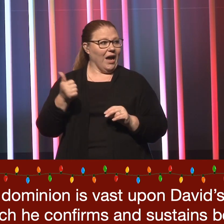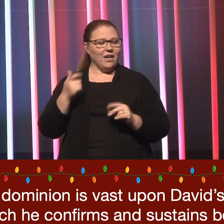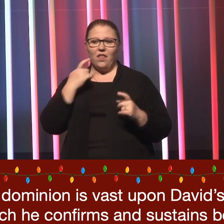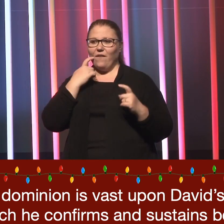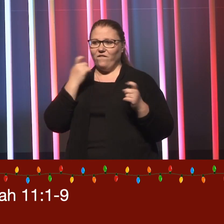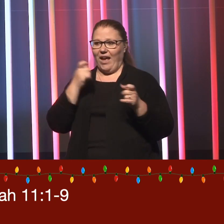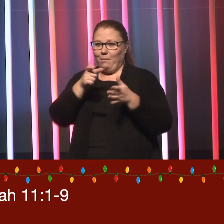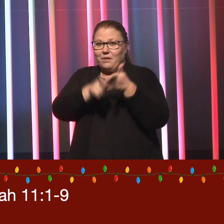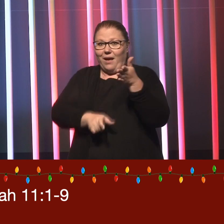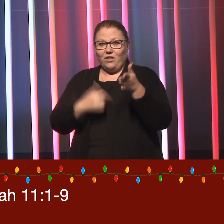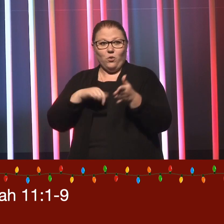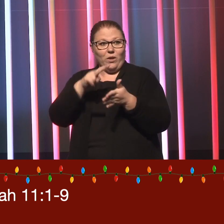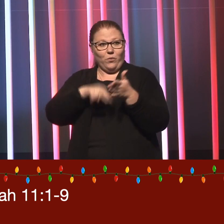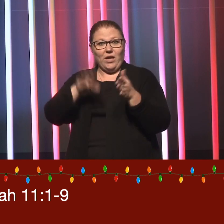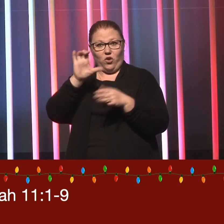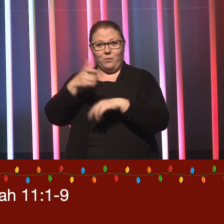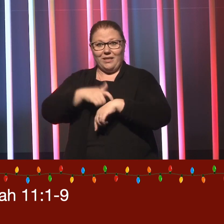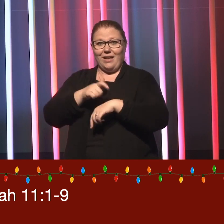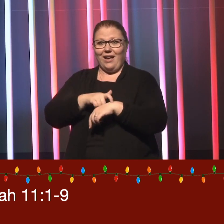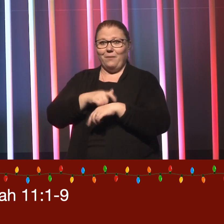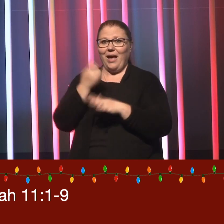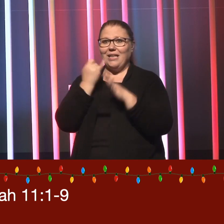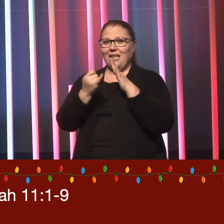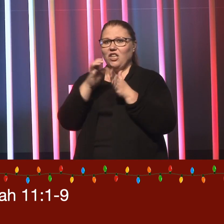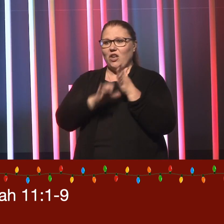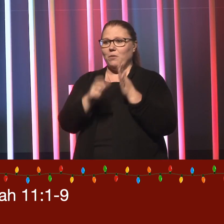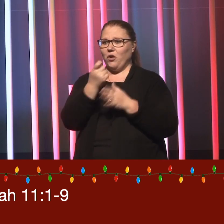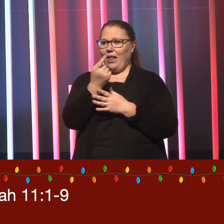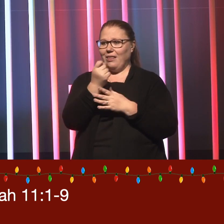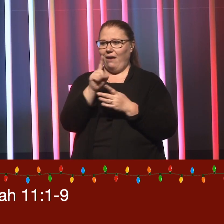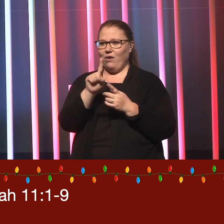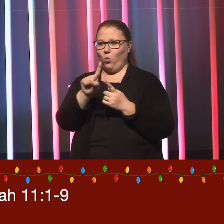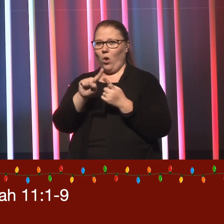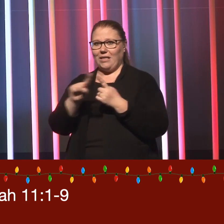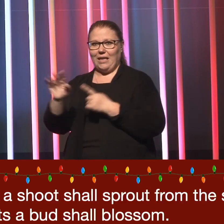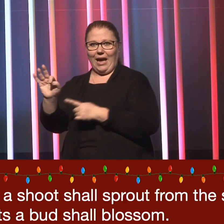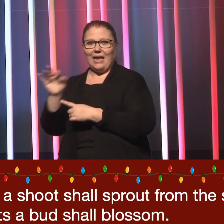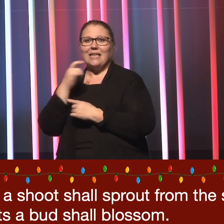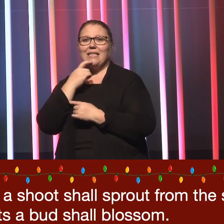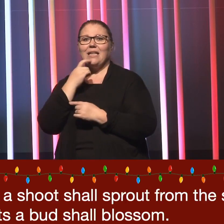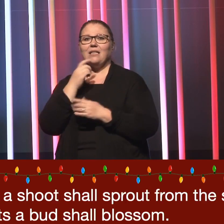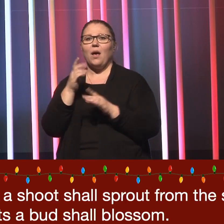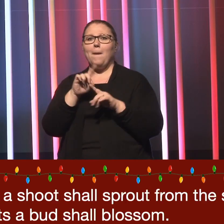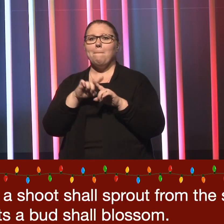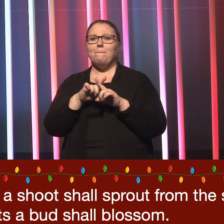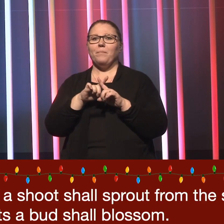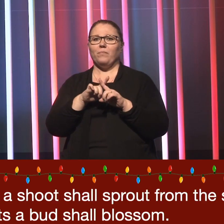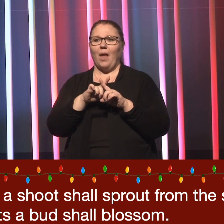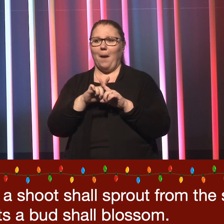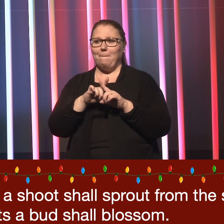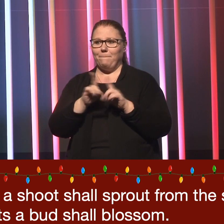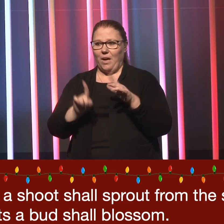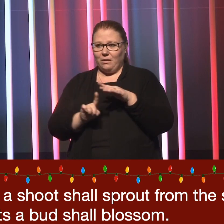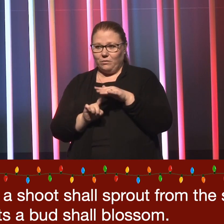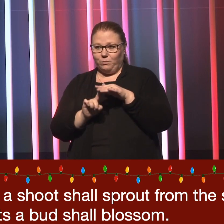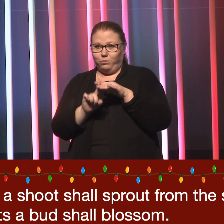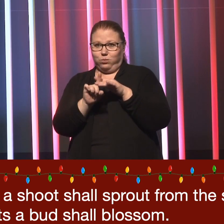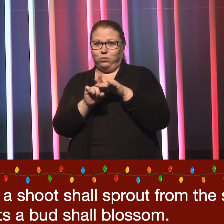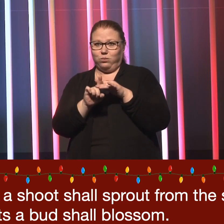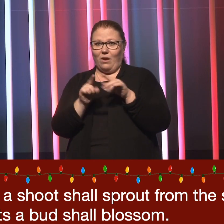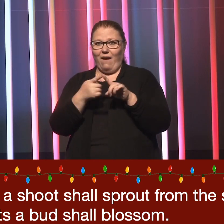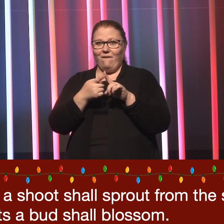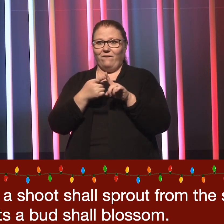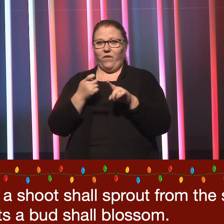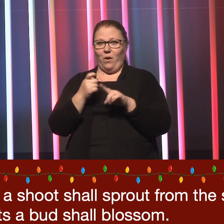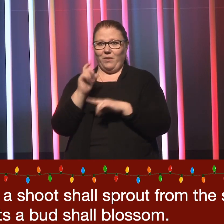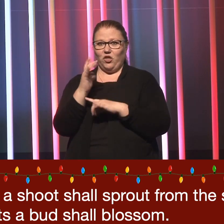passage that we read at Christmas time is Isaiah 11, 1 through 9. I'm going to read it quickly. It says, but a shoot shall sprout from the stump of Jesse. Jesse was